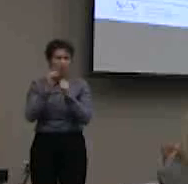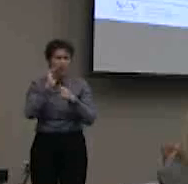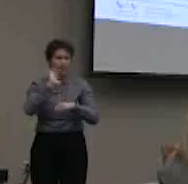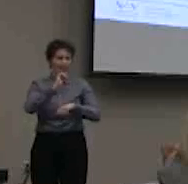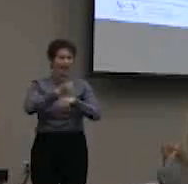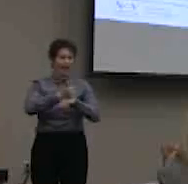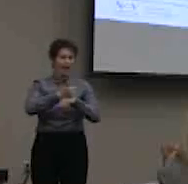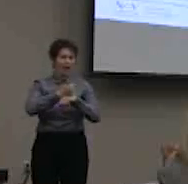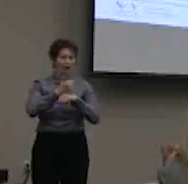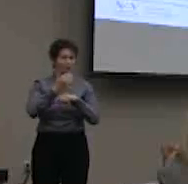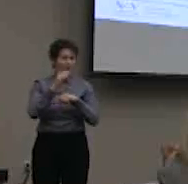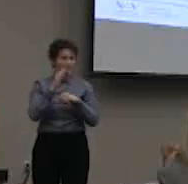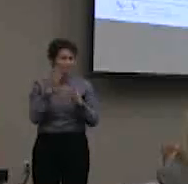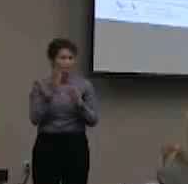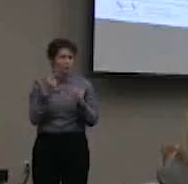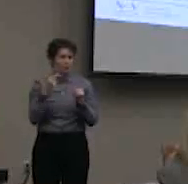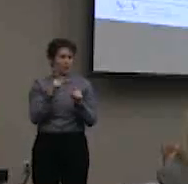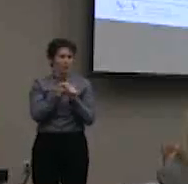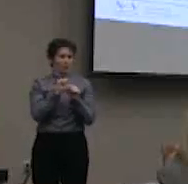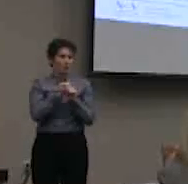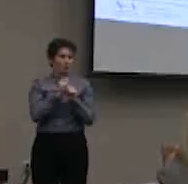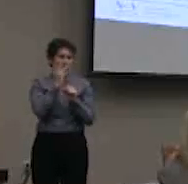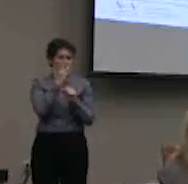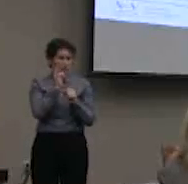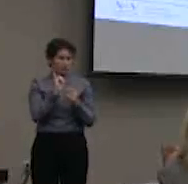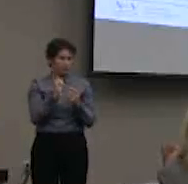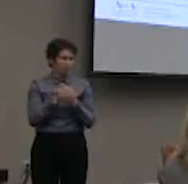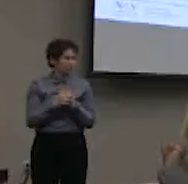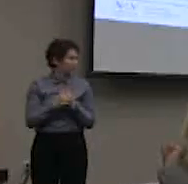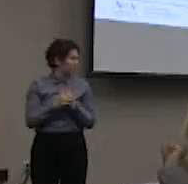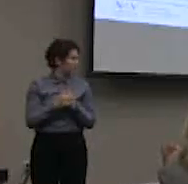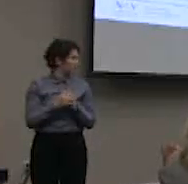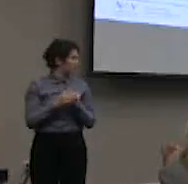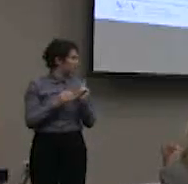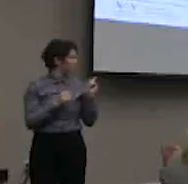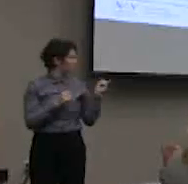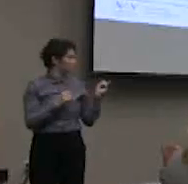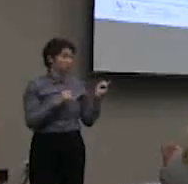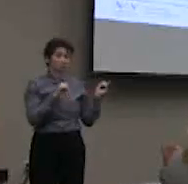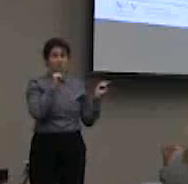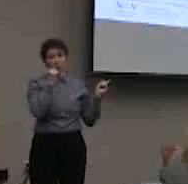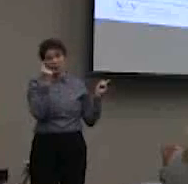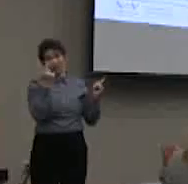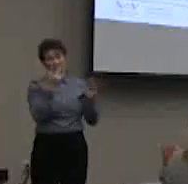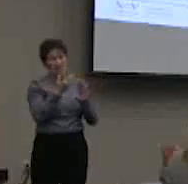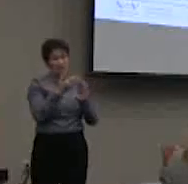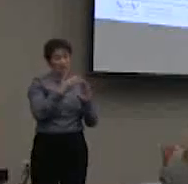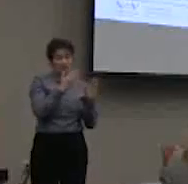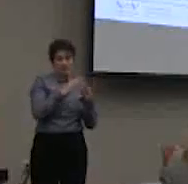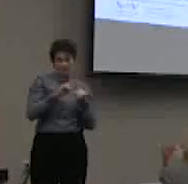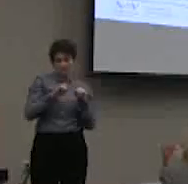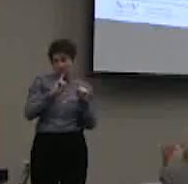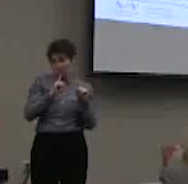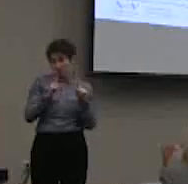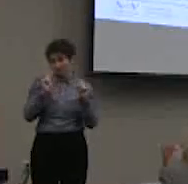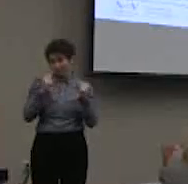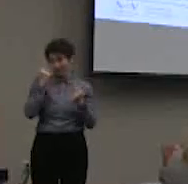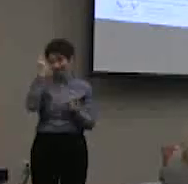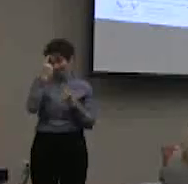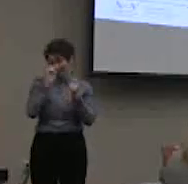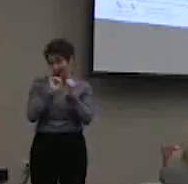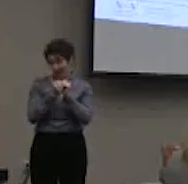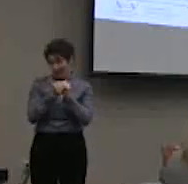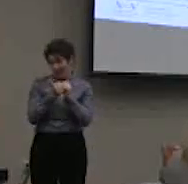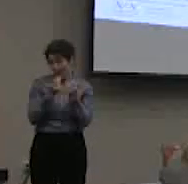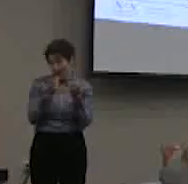is. That wasn't something that was originally planned, but we can certainly think about how we can add it into